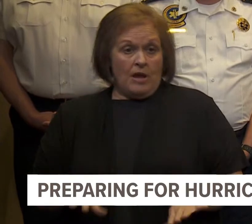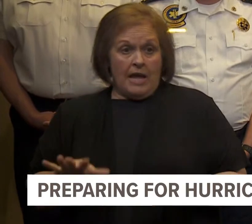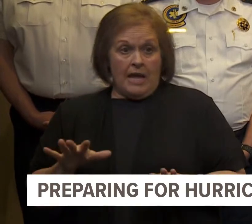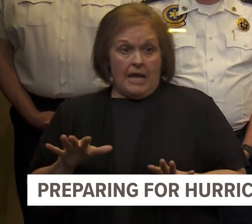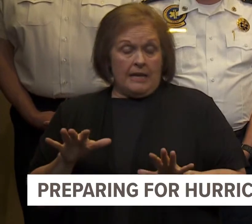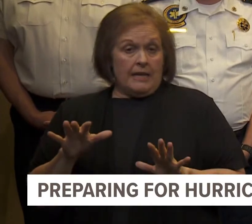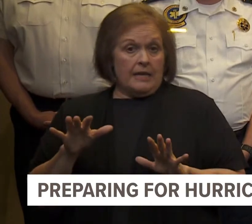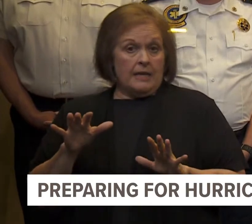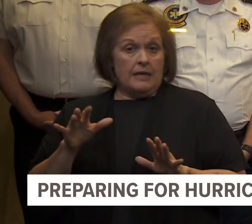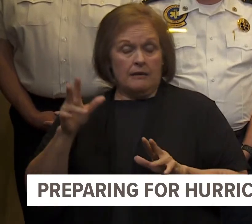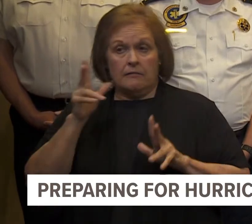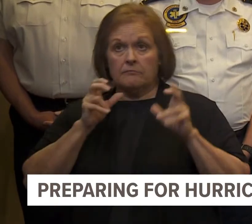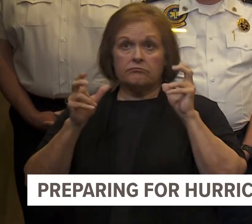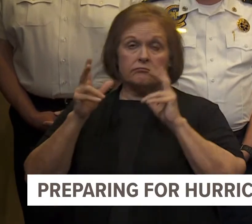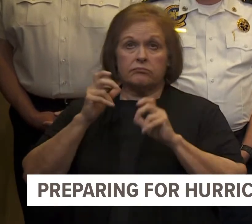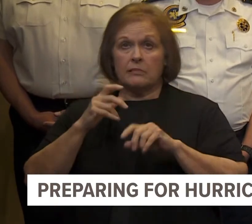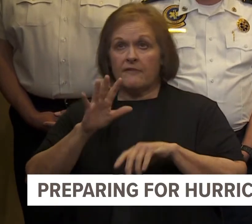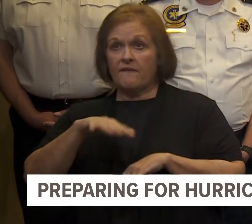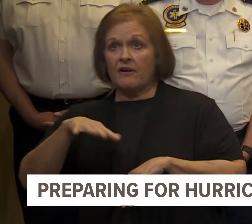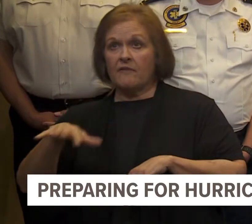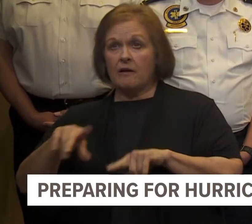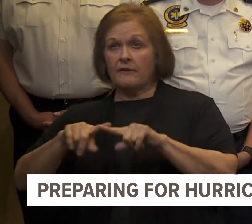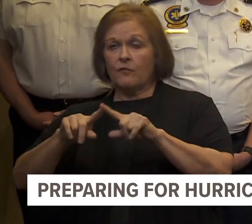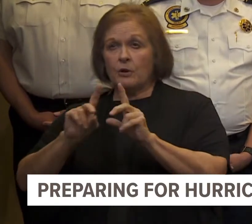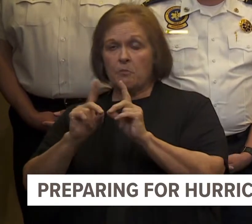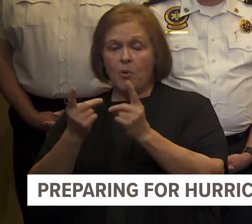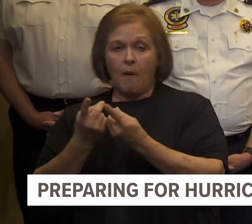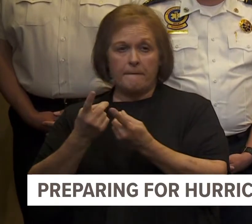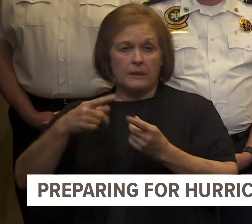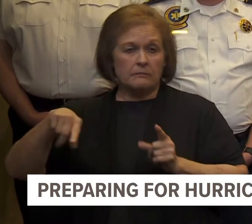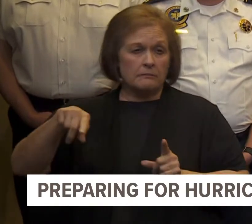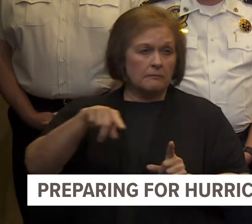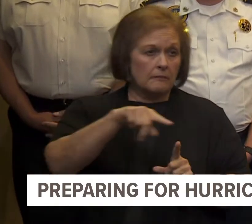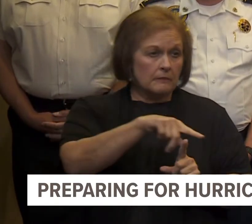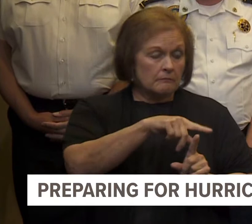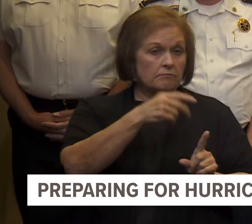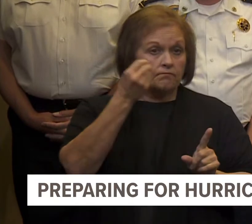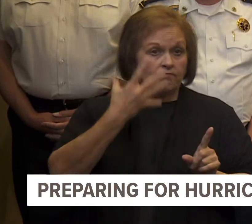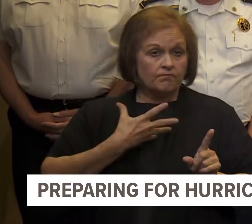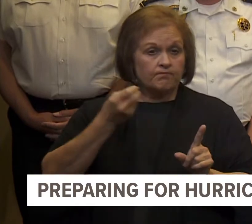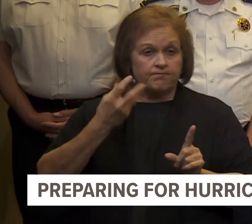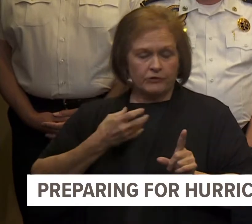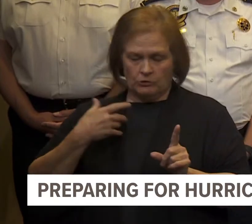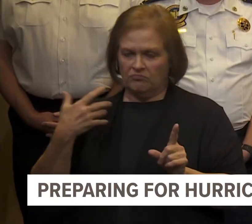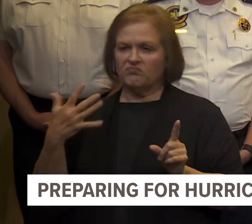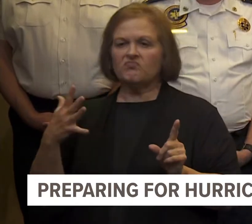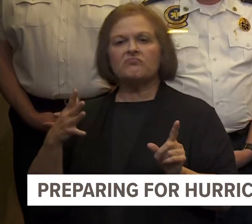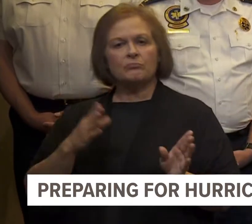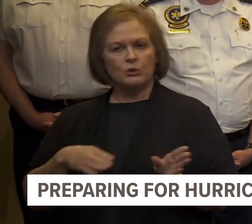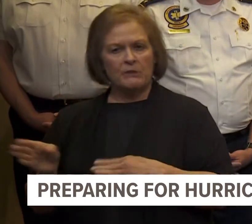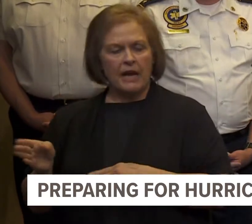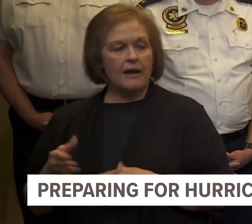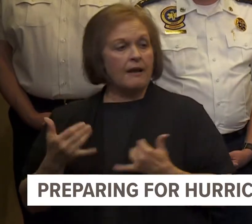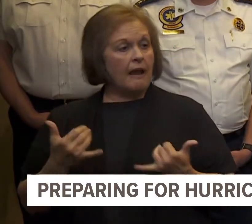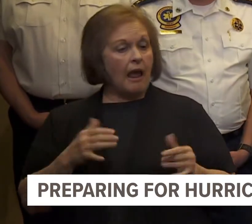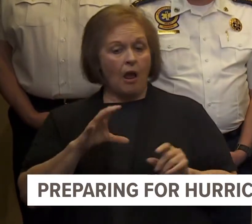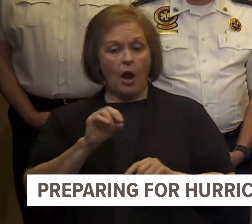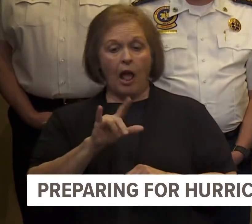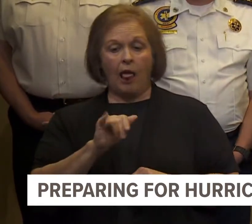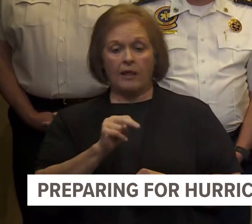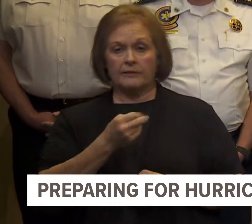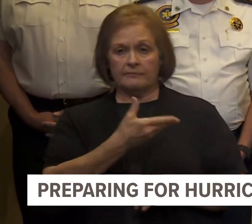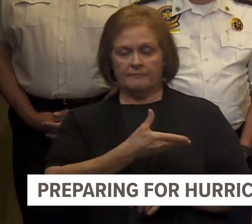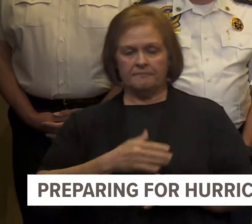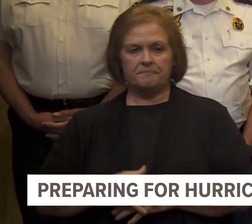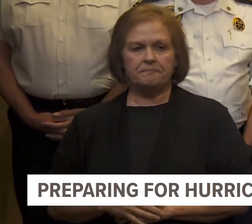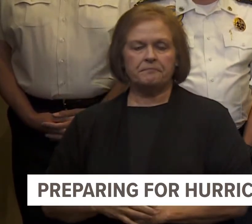55 departments as well as partners, and we are prepared. So with that, Colin, please come forward. Thank you, Mayor.